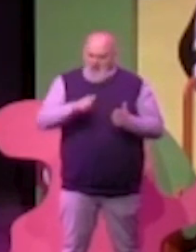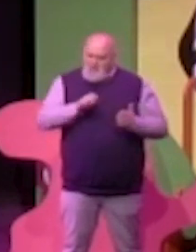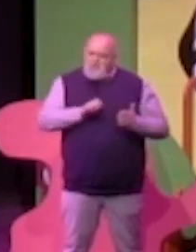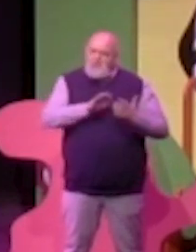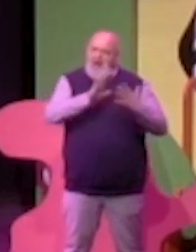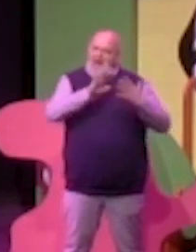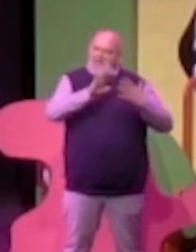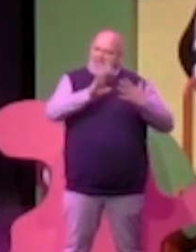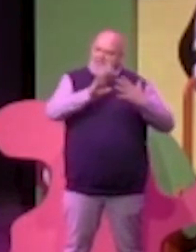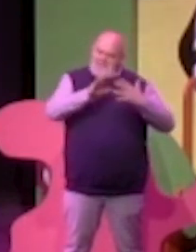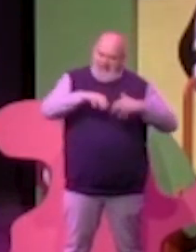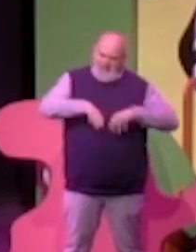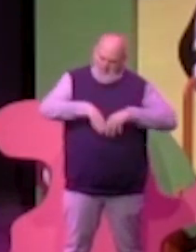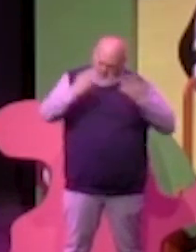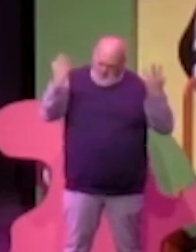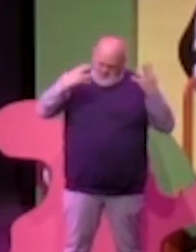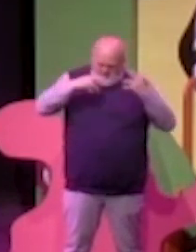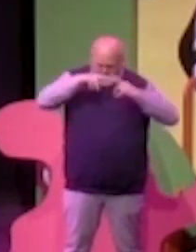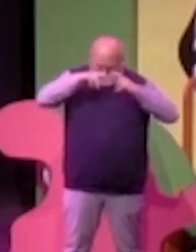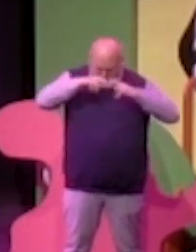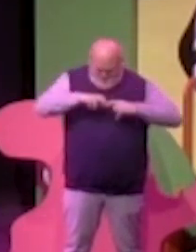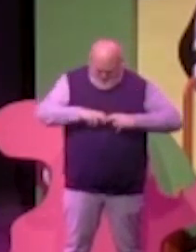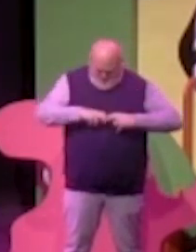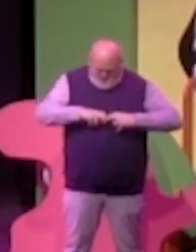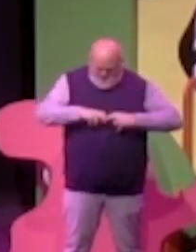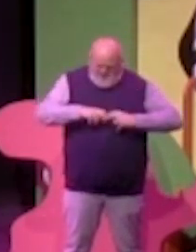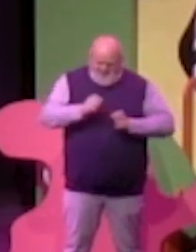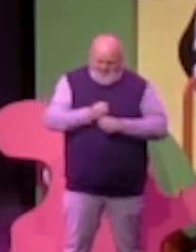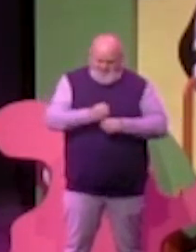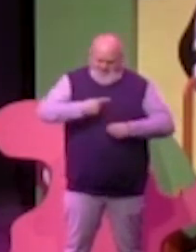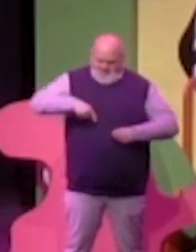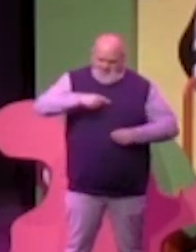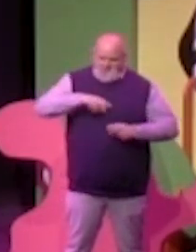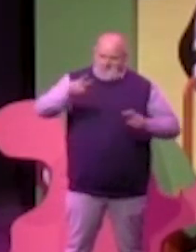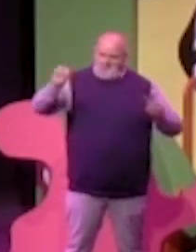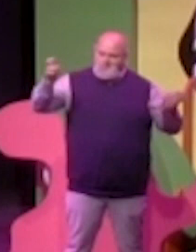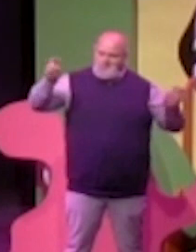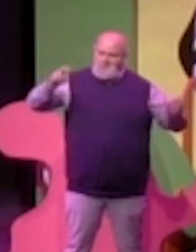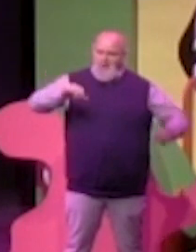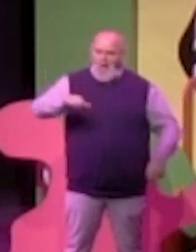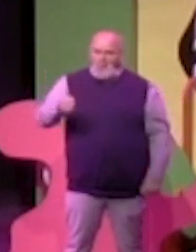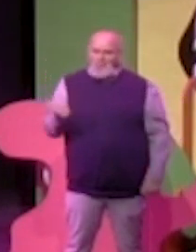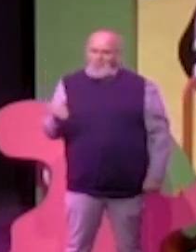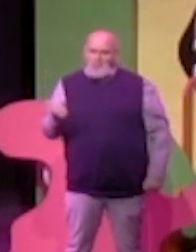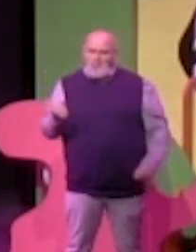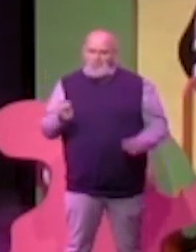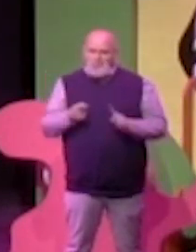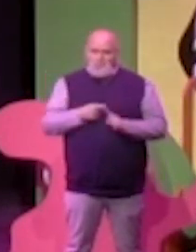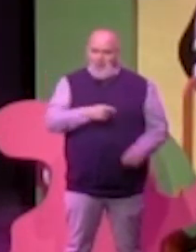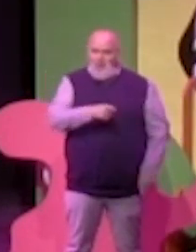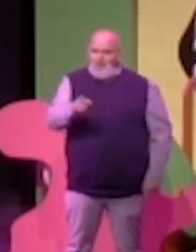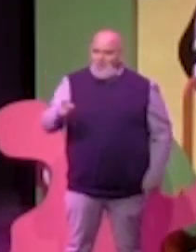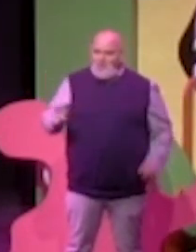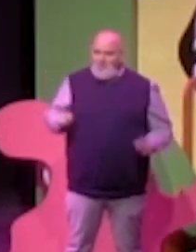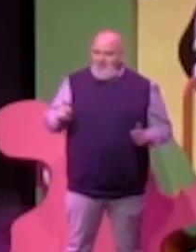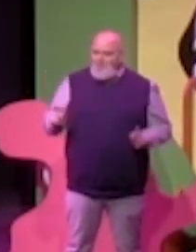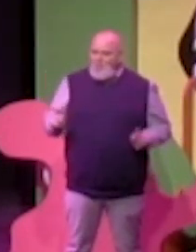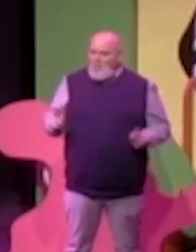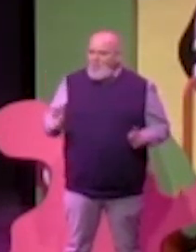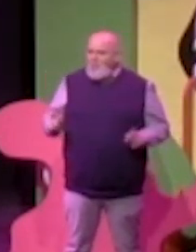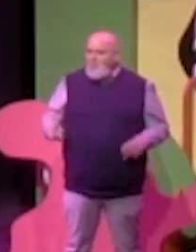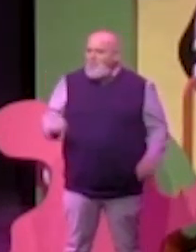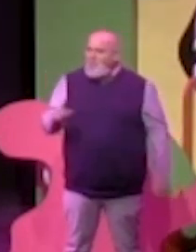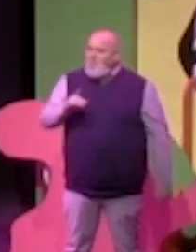much that makes us other each other and kind of build up. And I have to just share, it's actually been